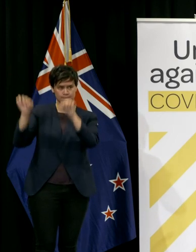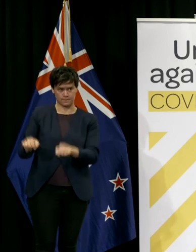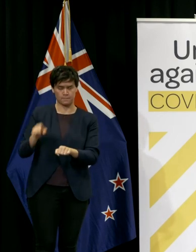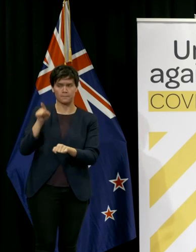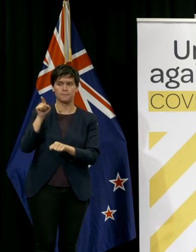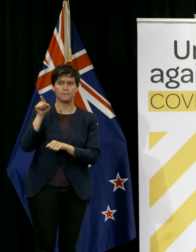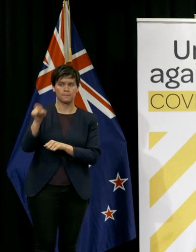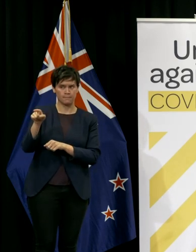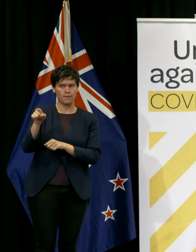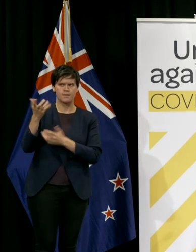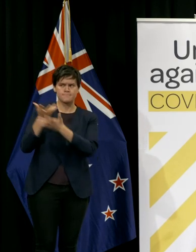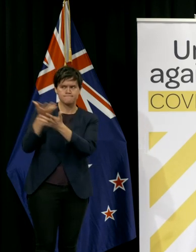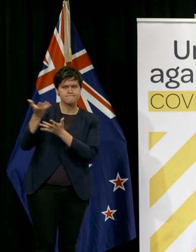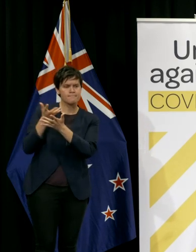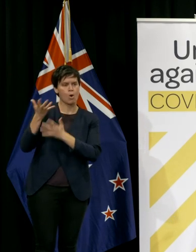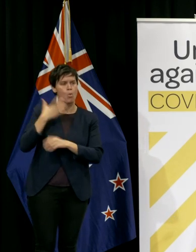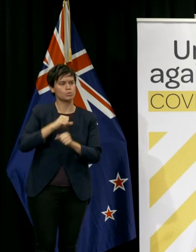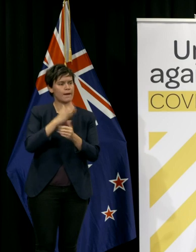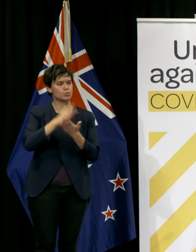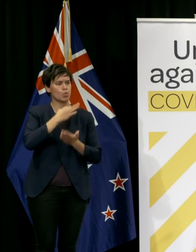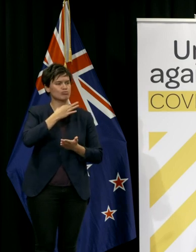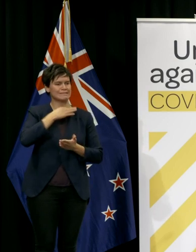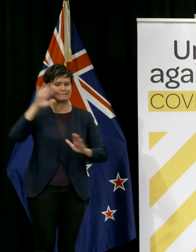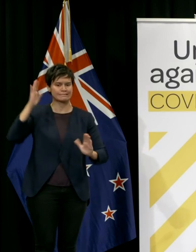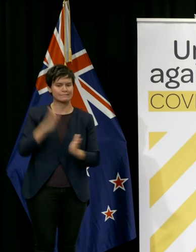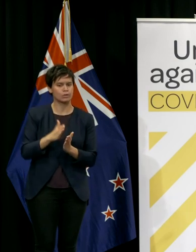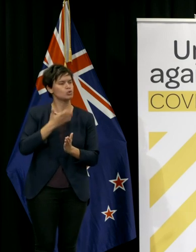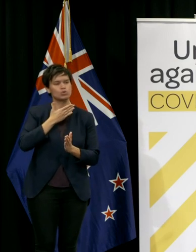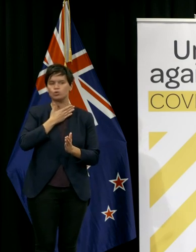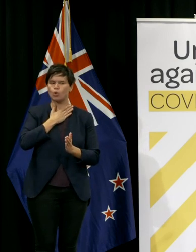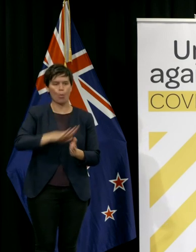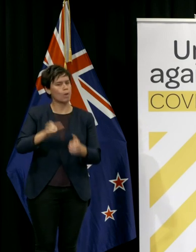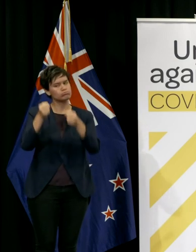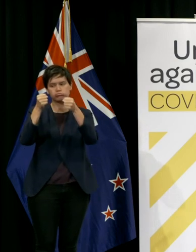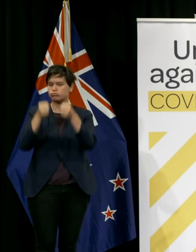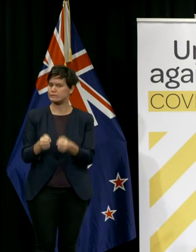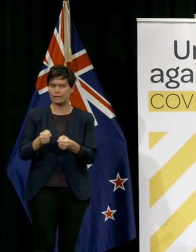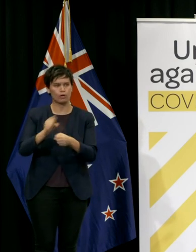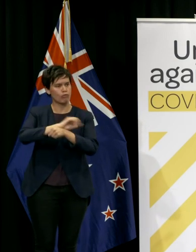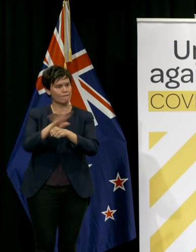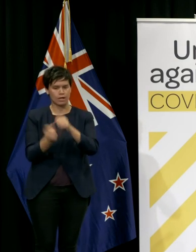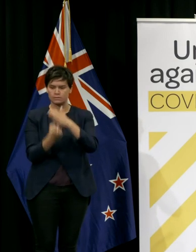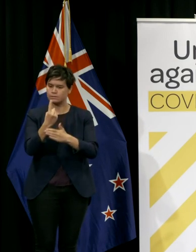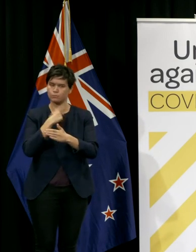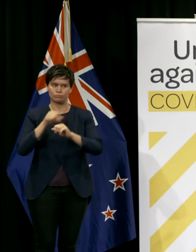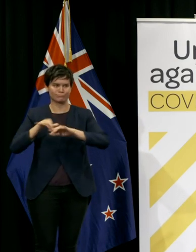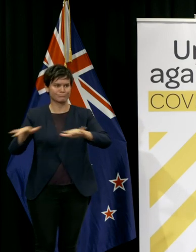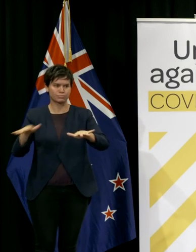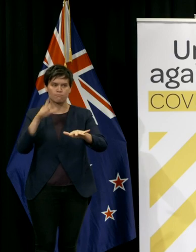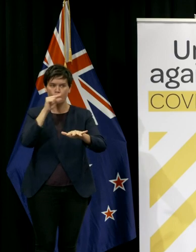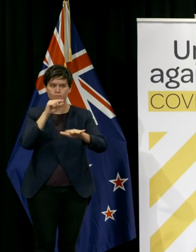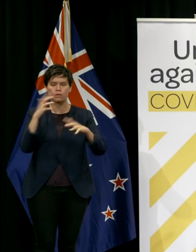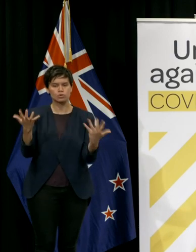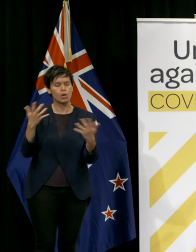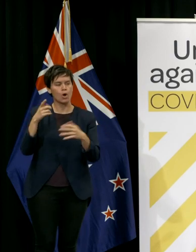reduce the risk of COVID-19 infection getting into any of our prisons, and I know they've got mechanisms in place